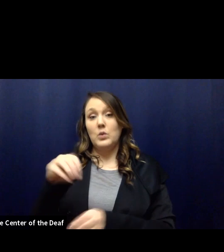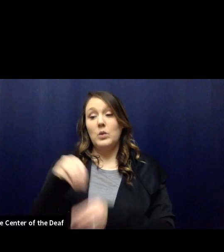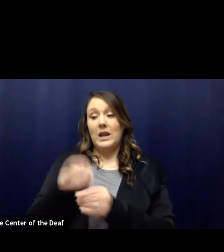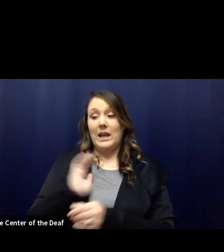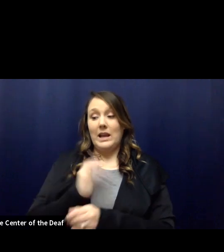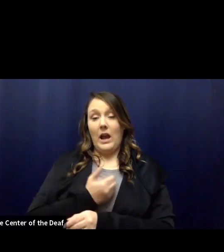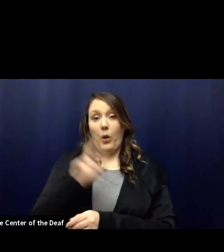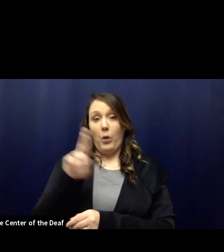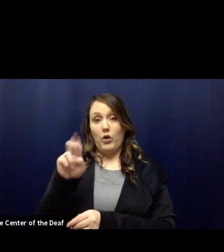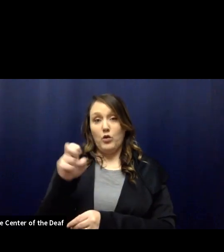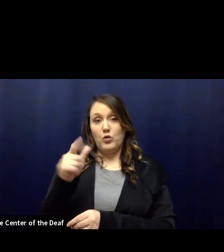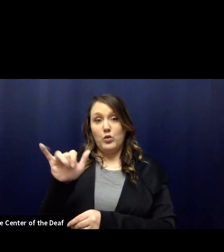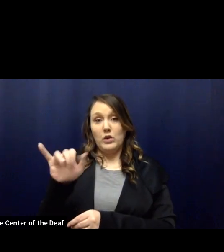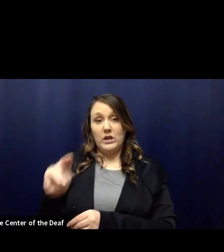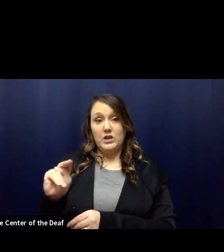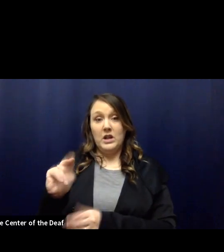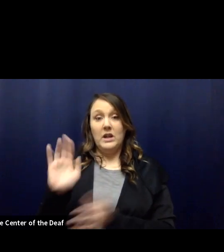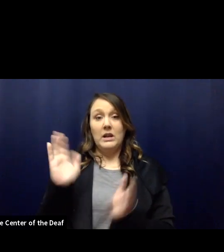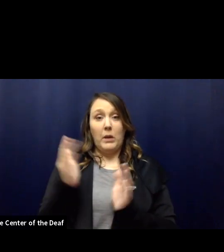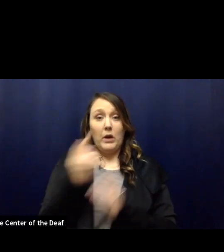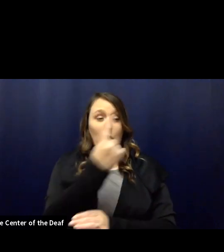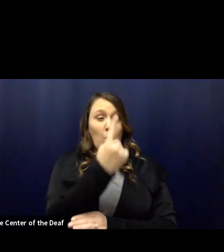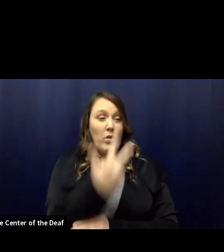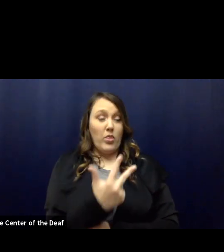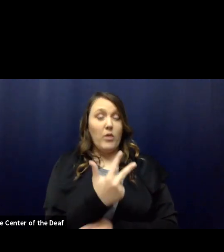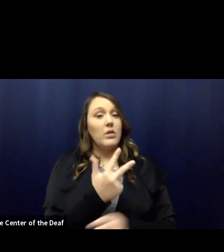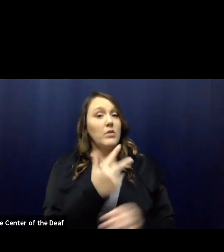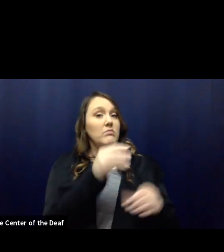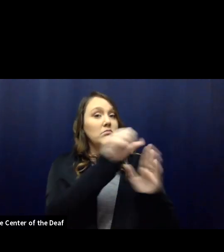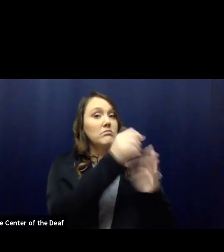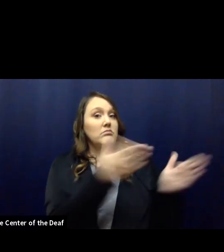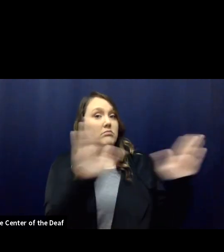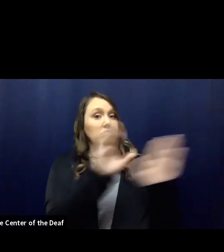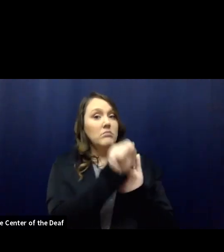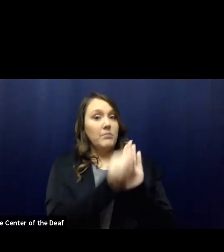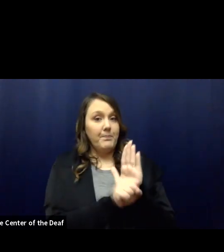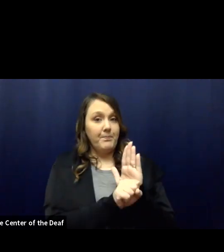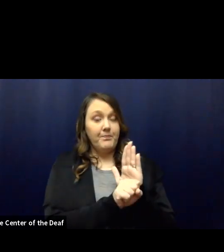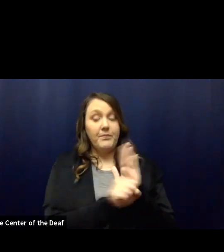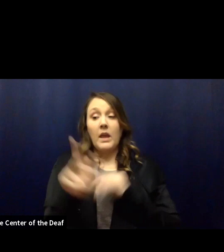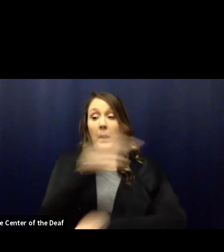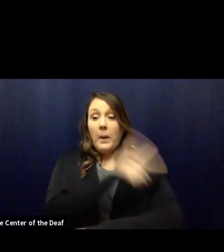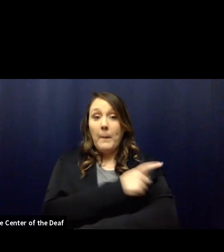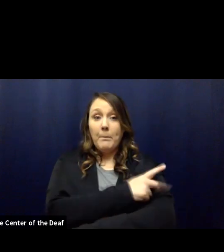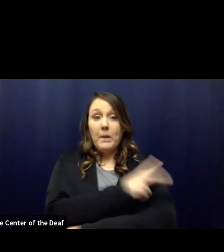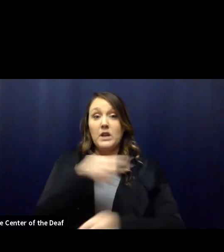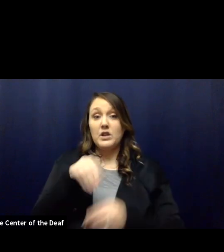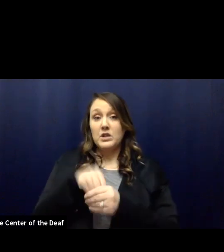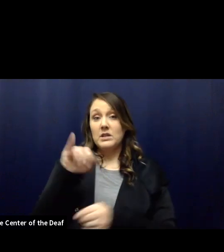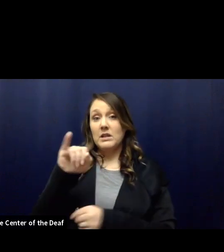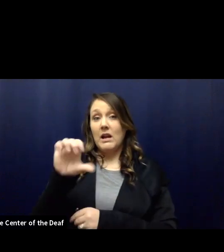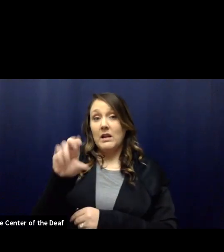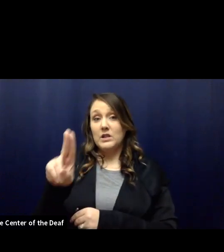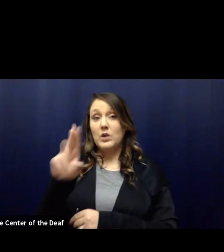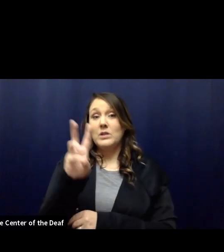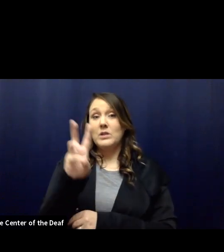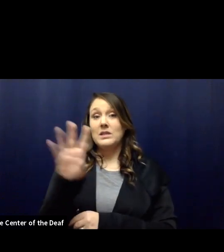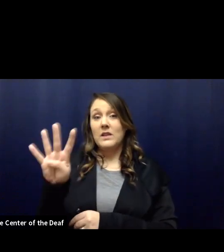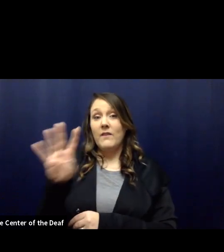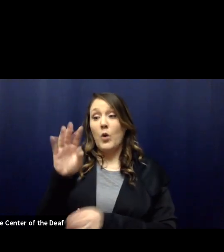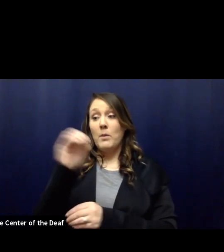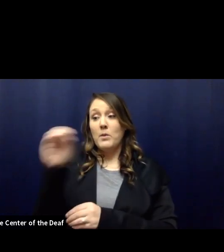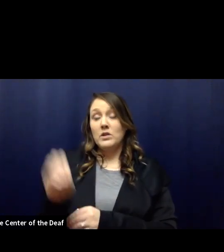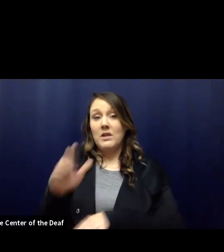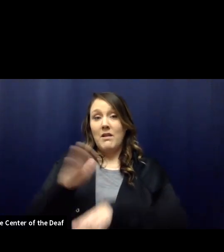to about a third statewide. And of those patients that are in the ICU, 64% are ventilated, which